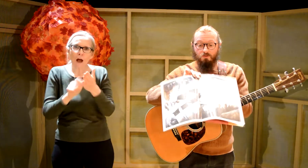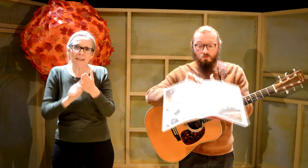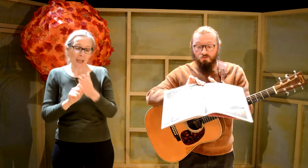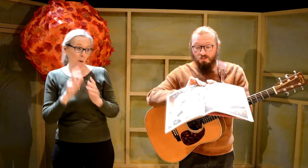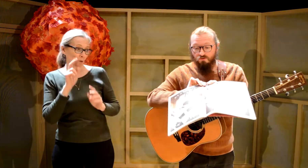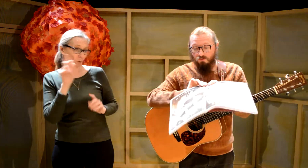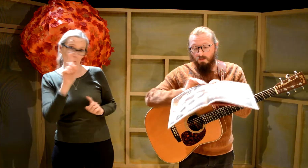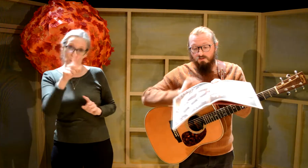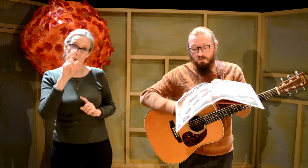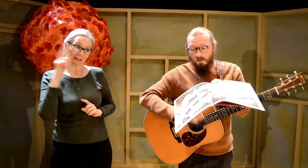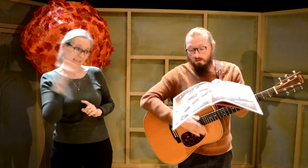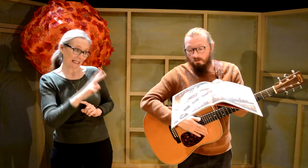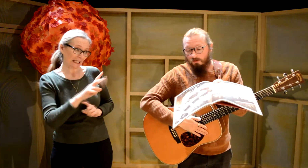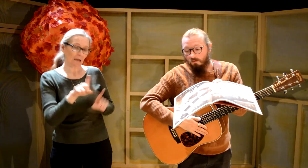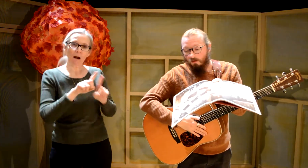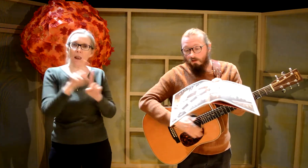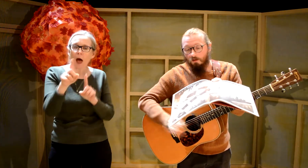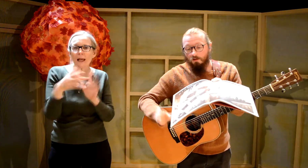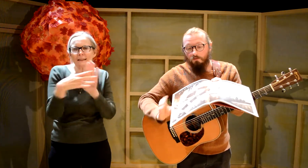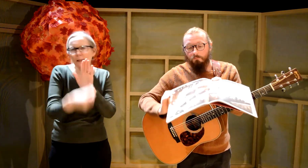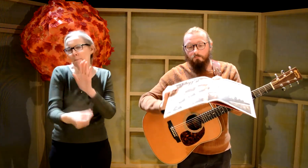the things you can see. So you might say